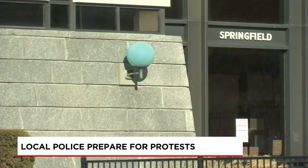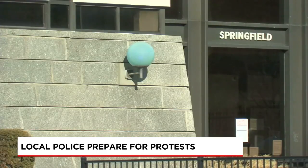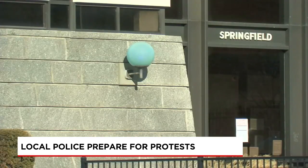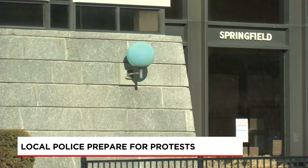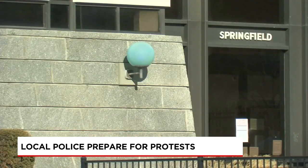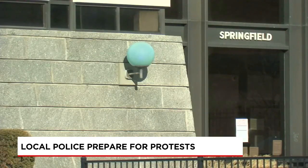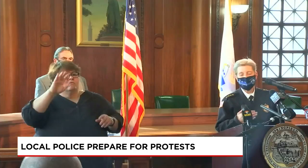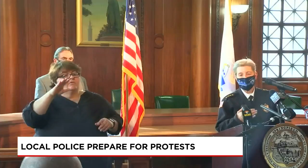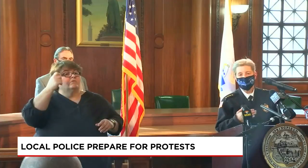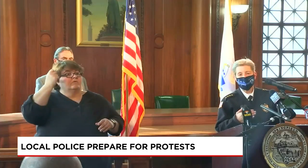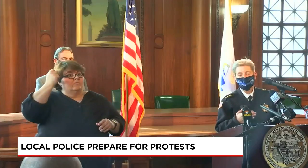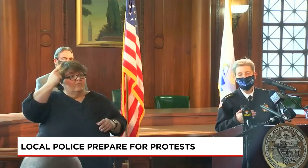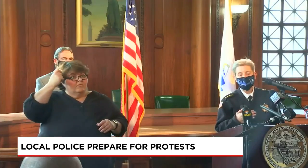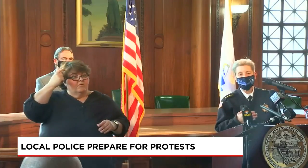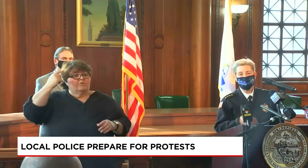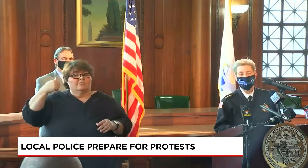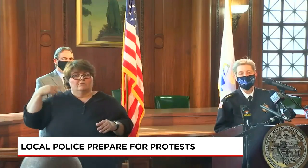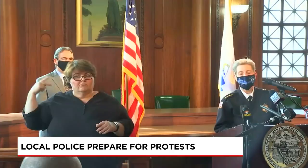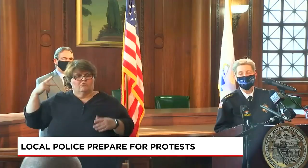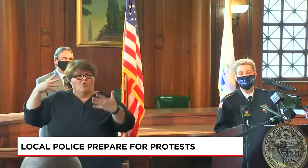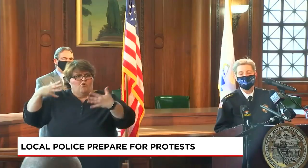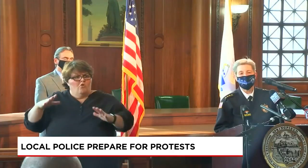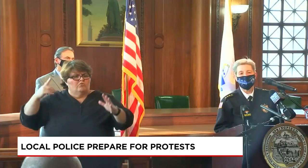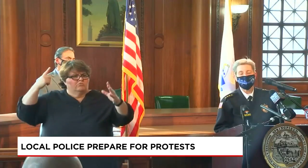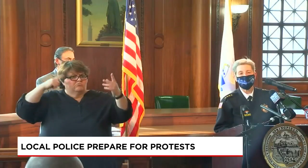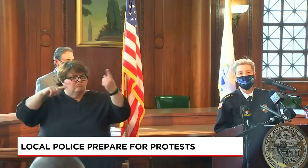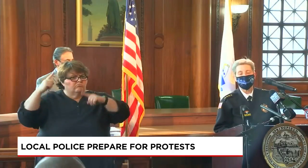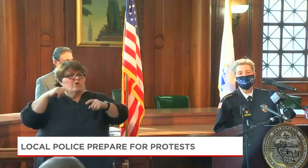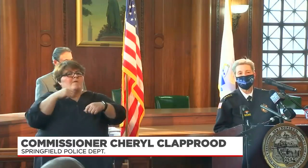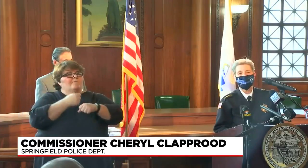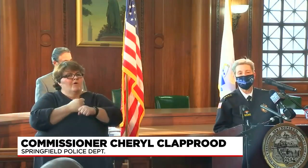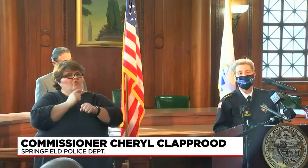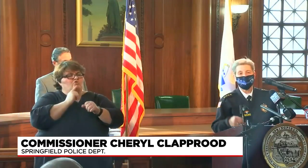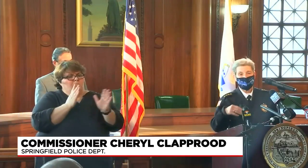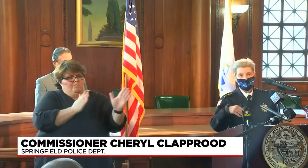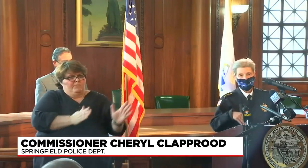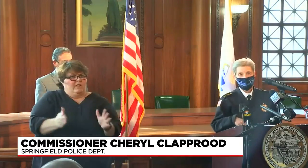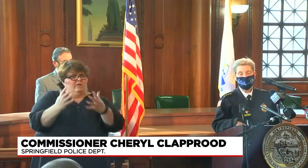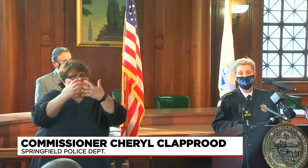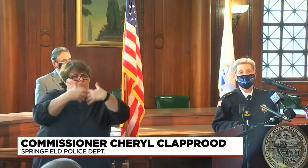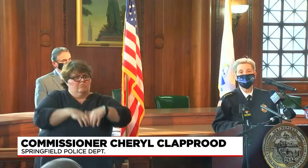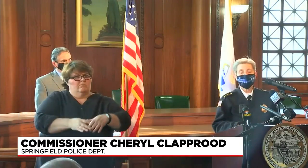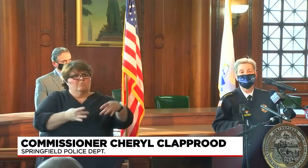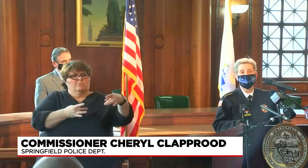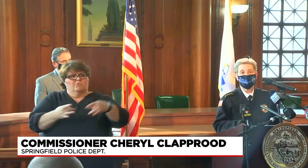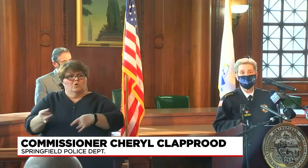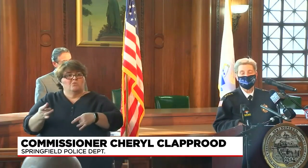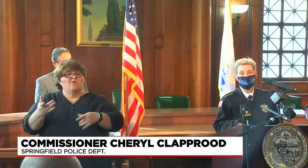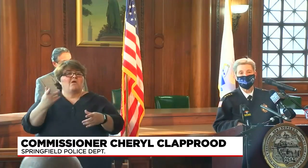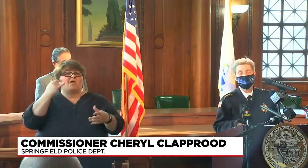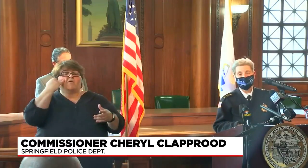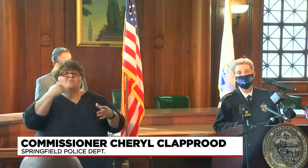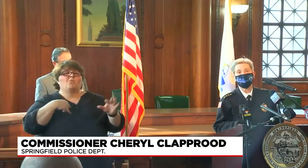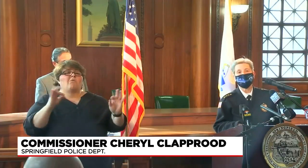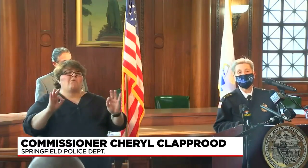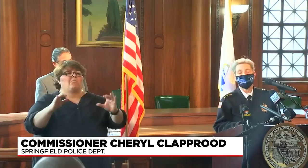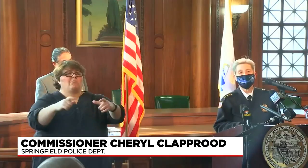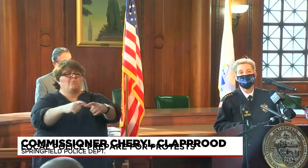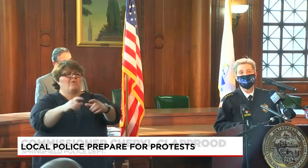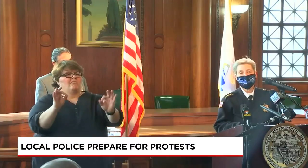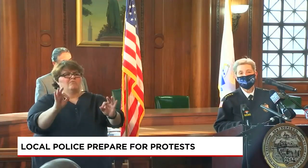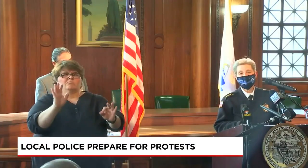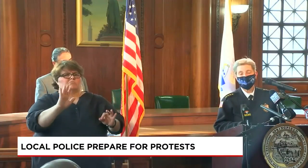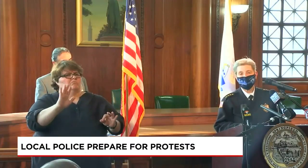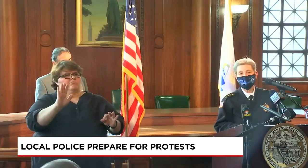safety measures. I checked with the Fusion Center and my crime analysis center before this meeting, and there's absolutely nothing